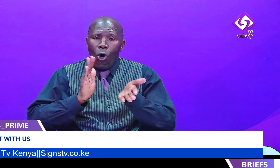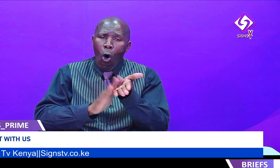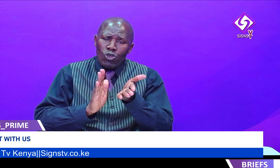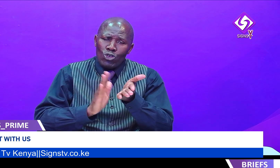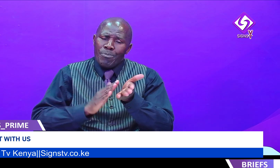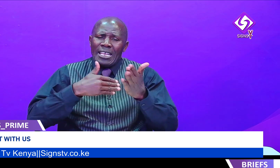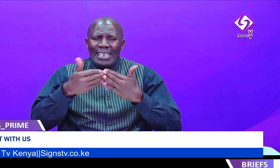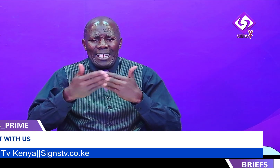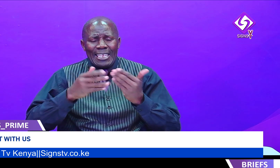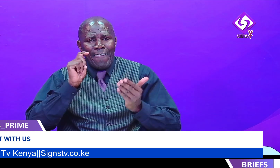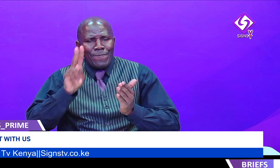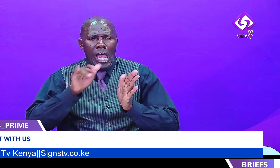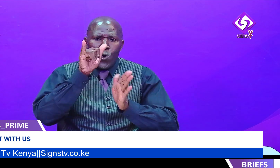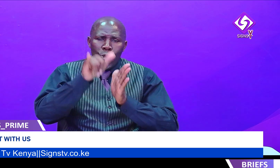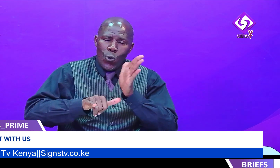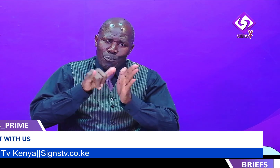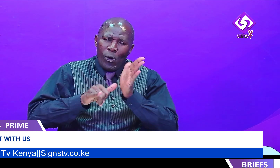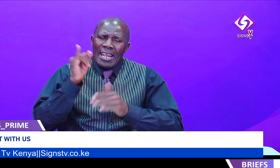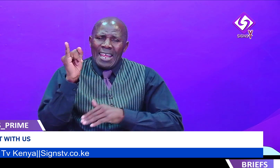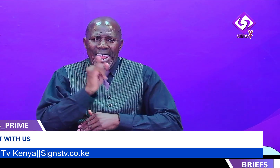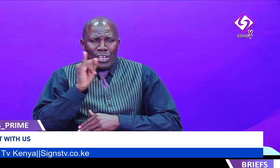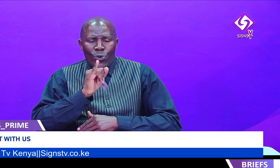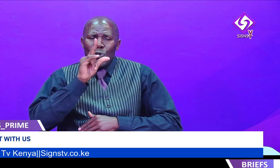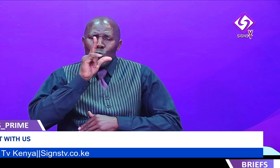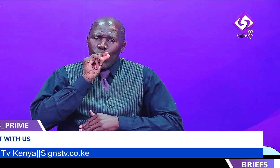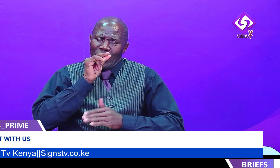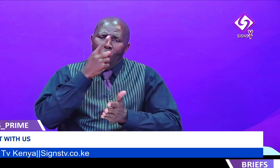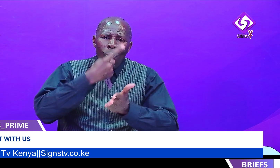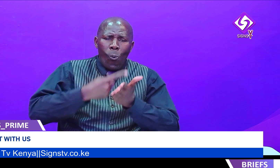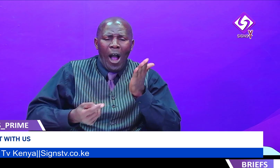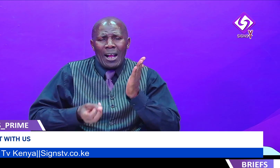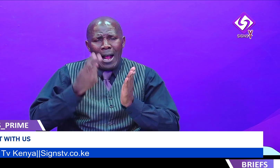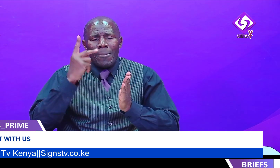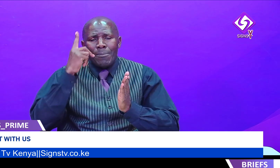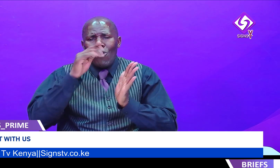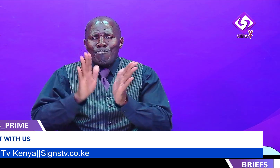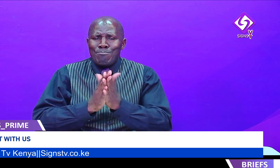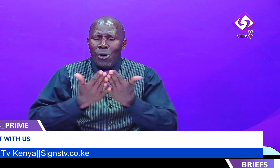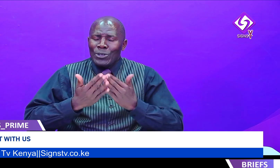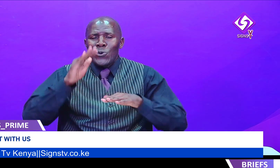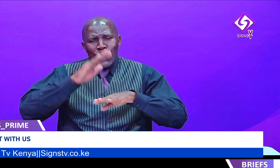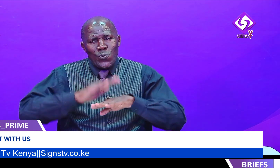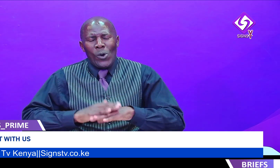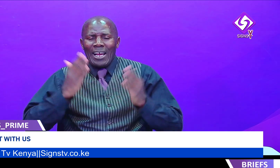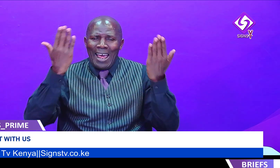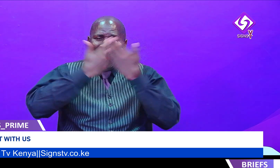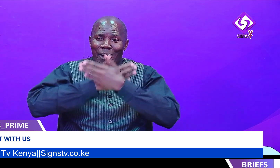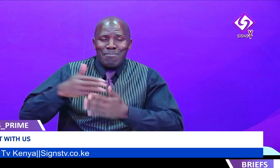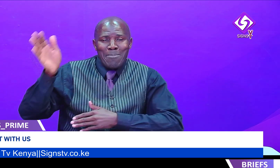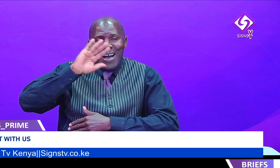Wirangai. Please follow us on all our social media platforms by liking, commenting, and also sharing.